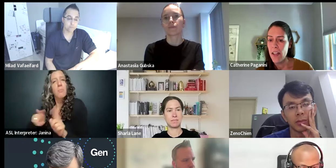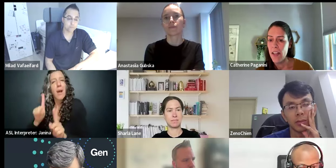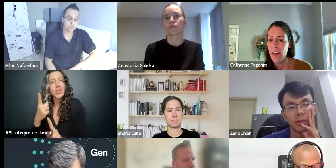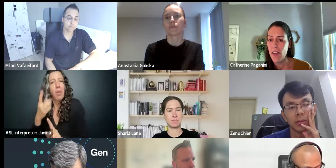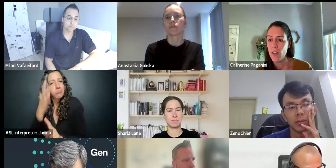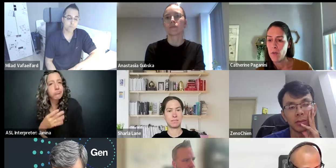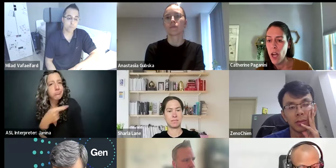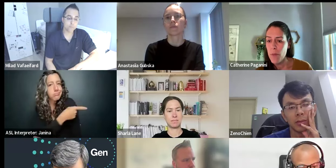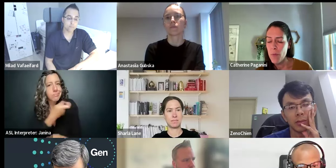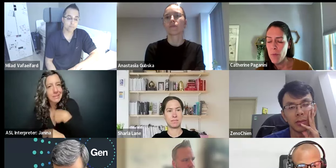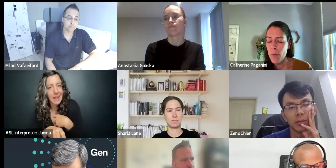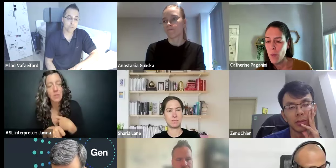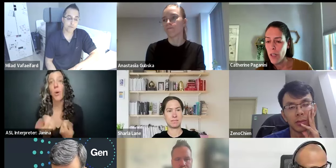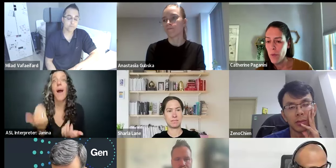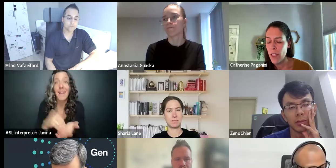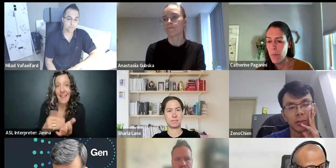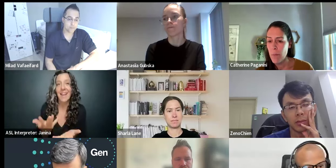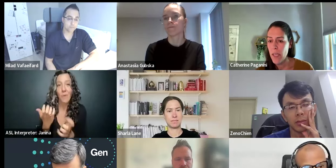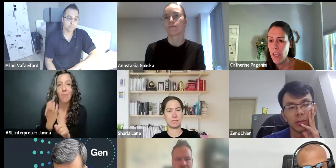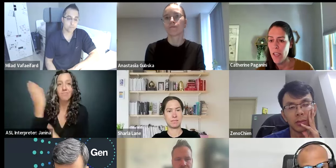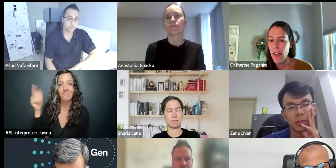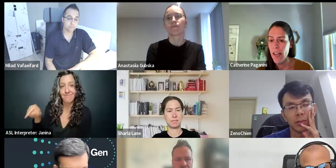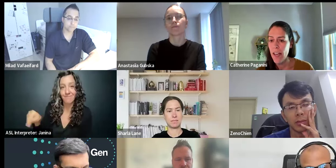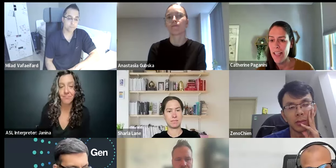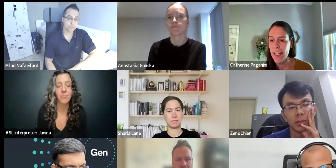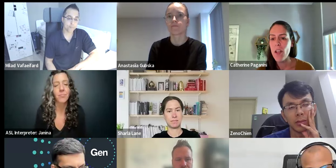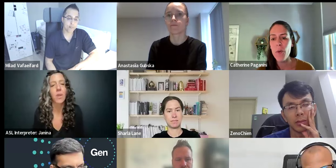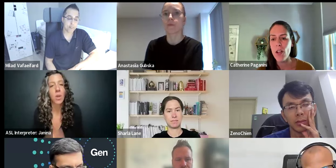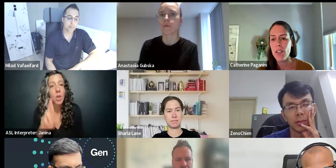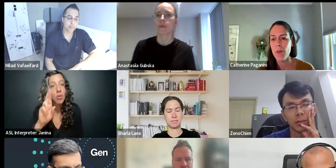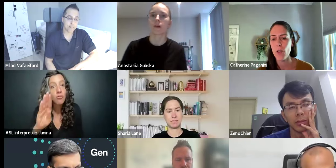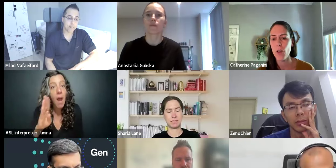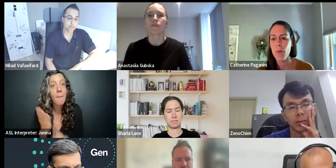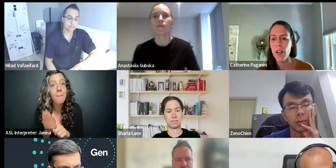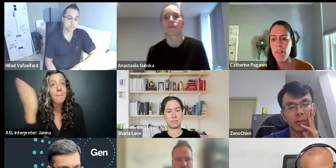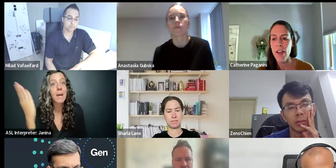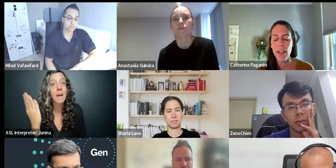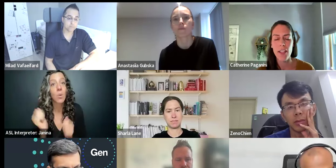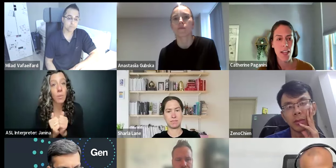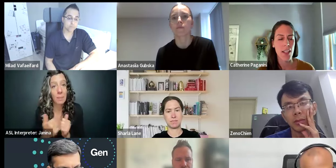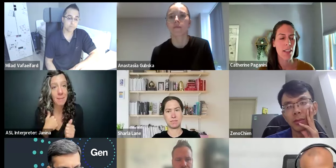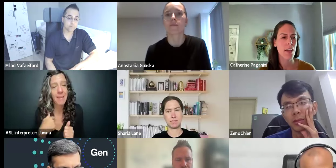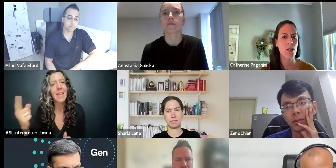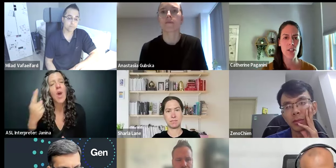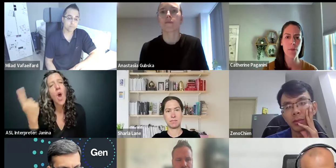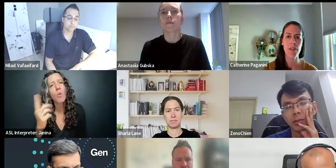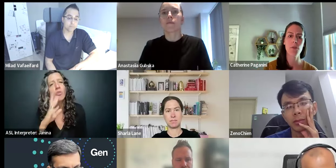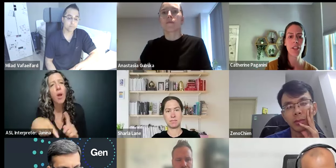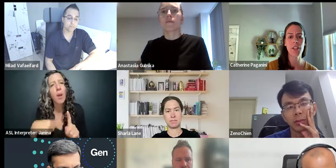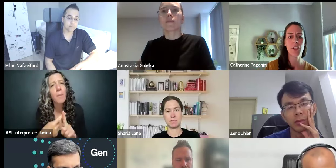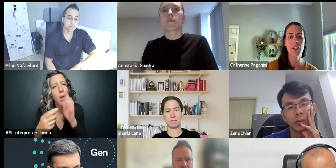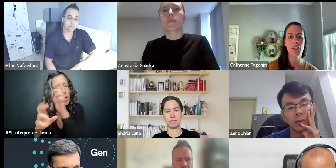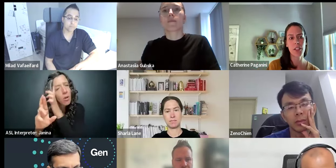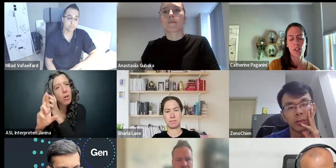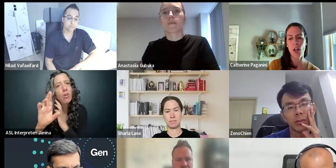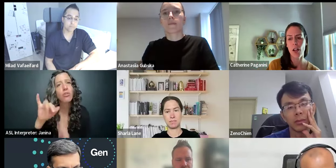And then Rob submitted one with me, and he always talks about the curb cut effect, and I think that could actually